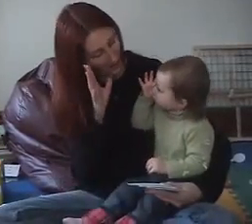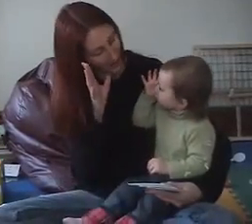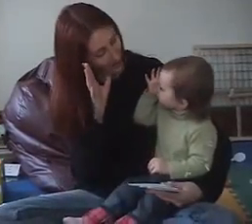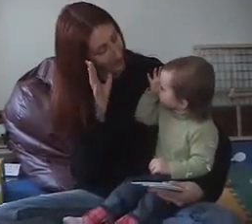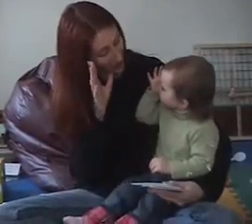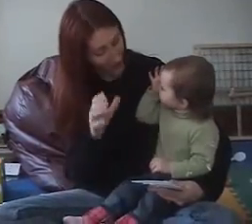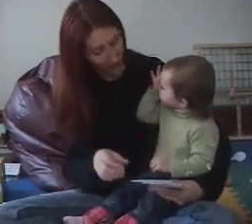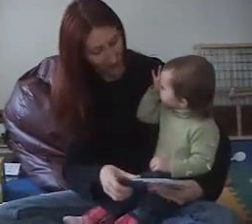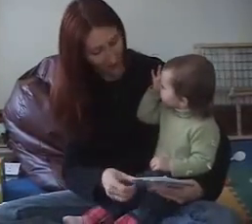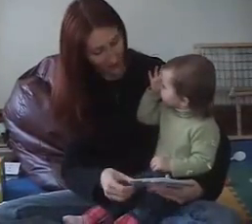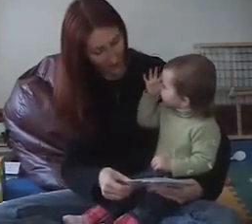Uh-huh.